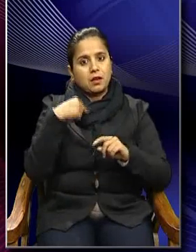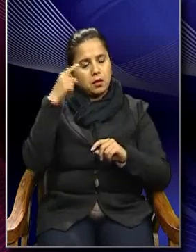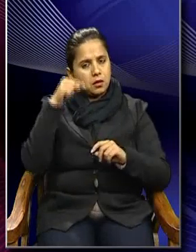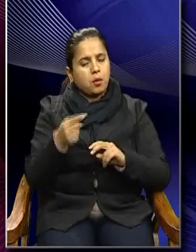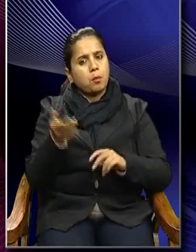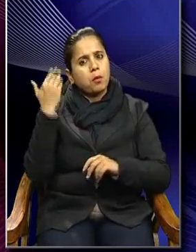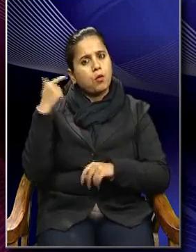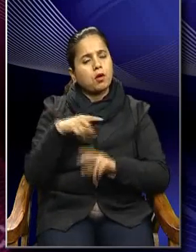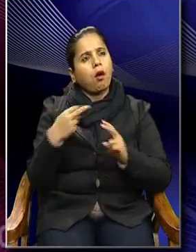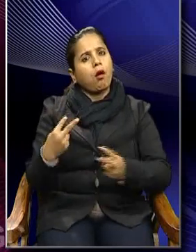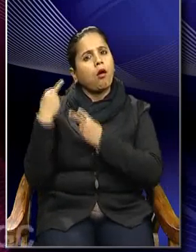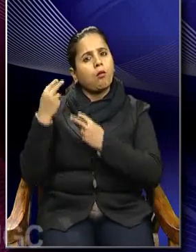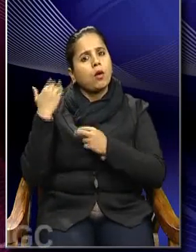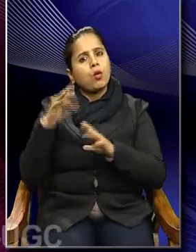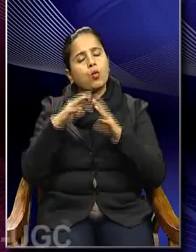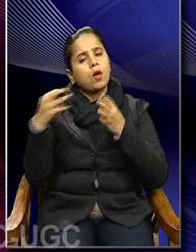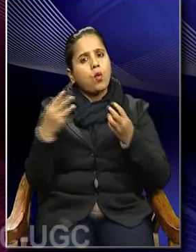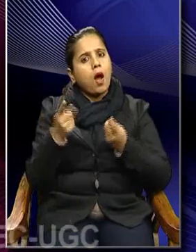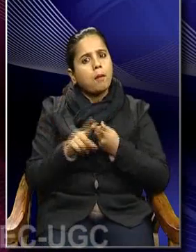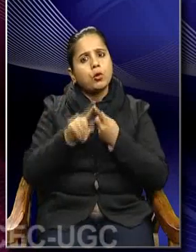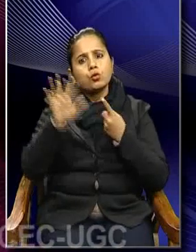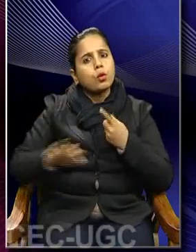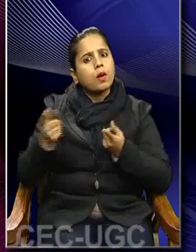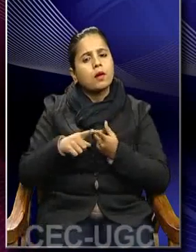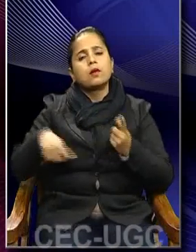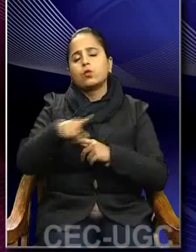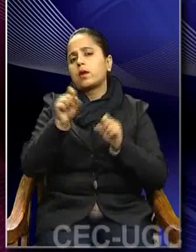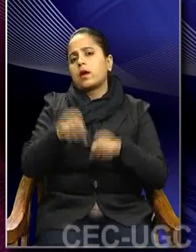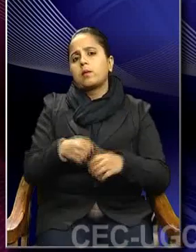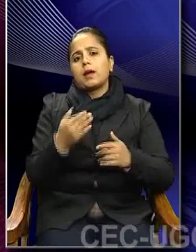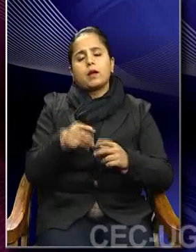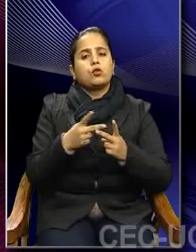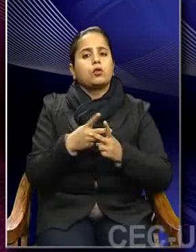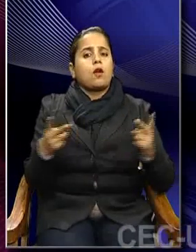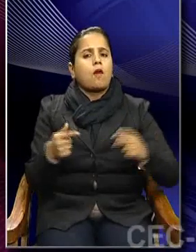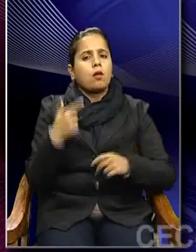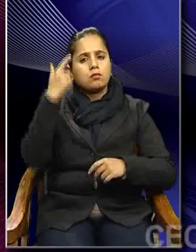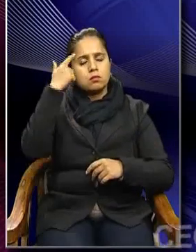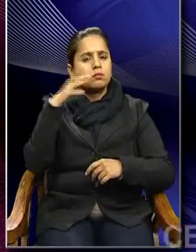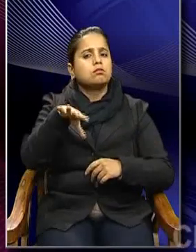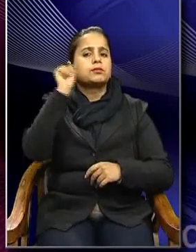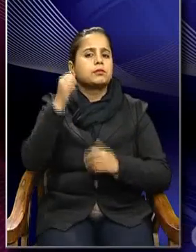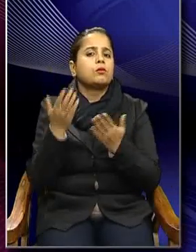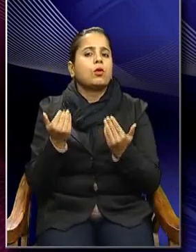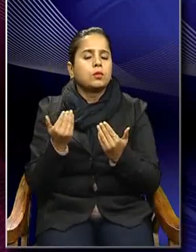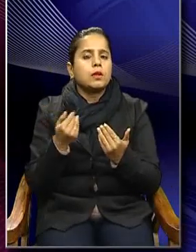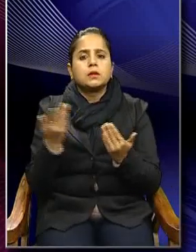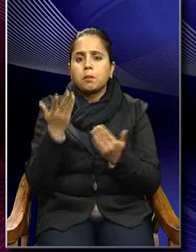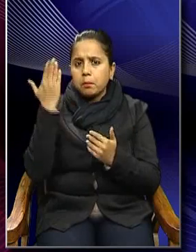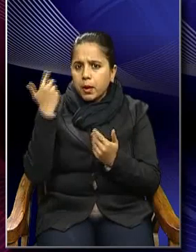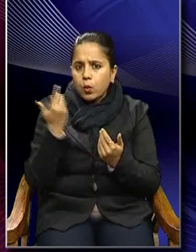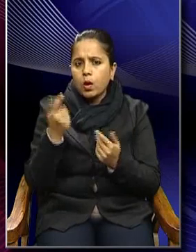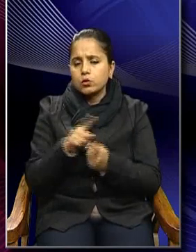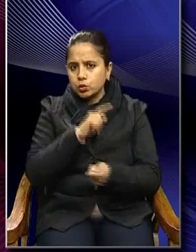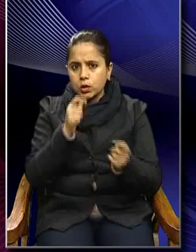interwar period and European situation, one can make various sense out of what